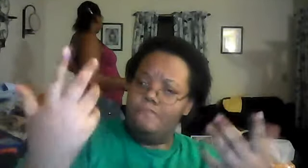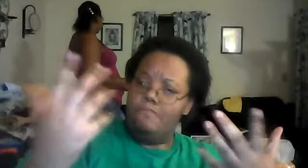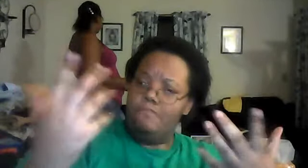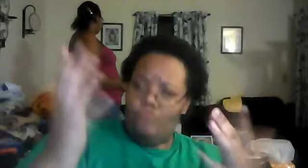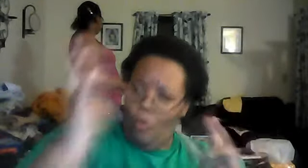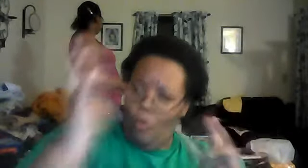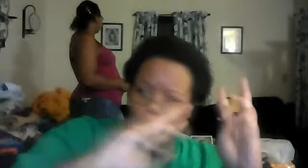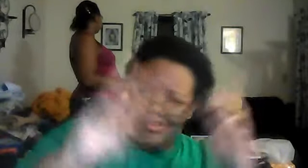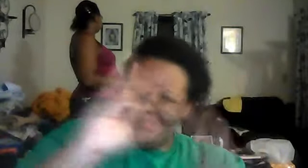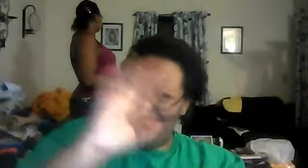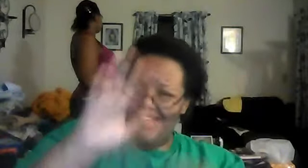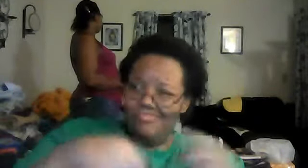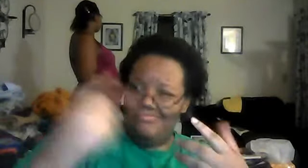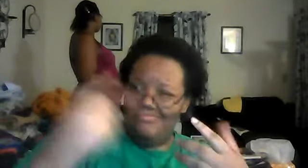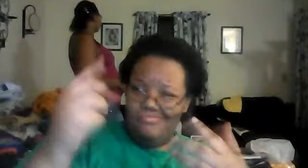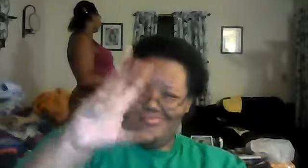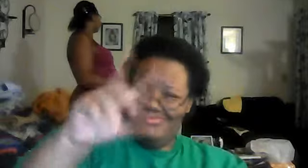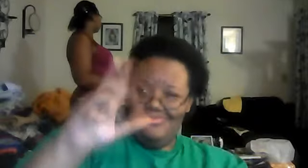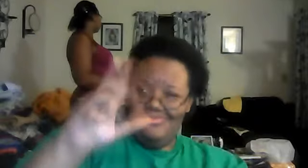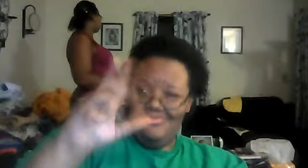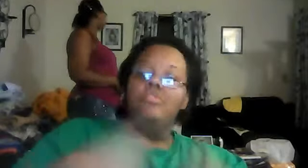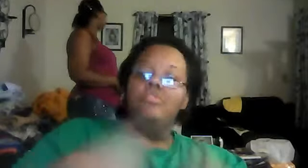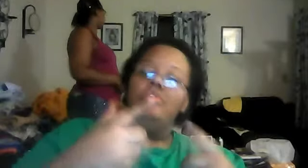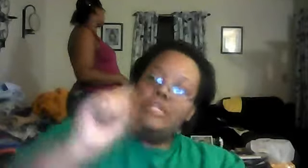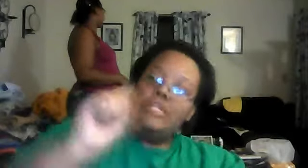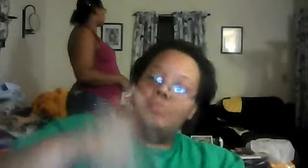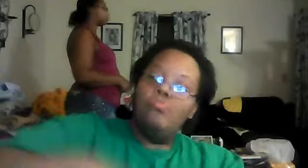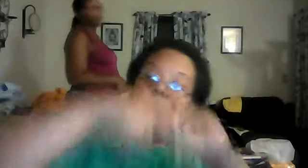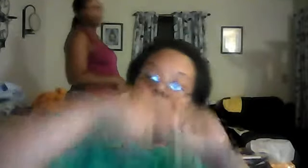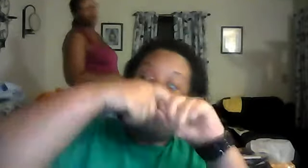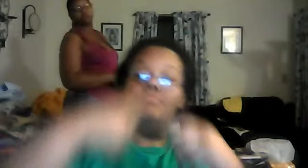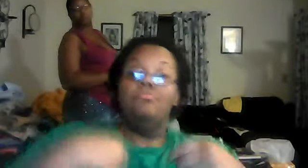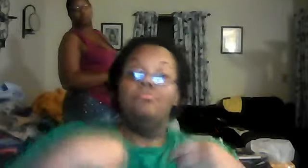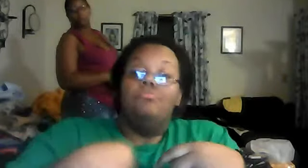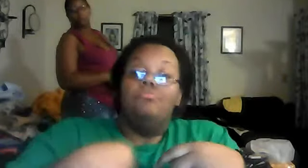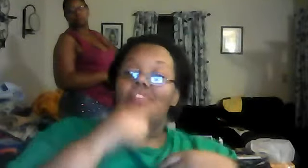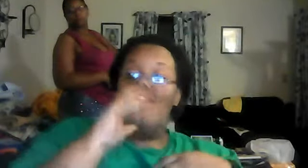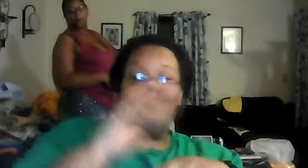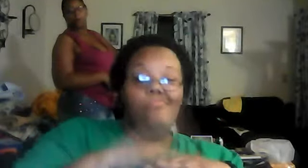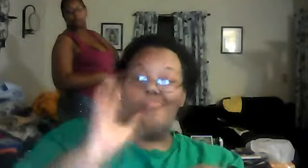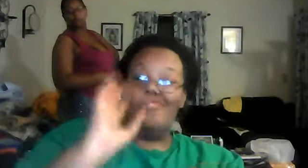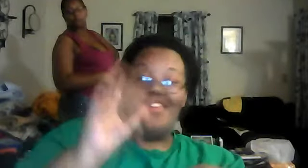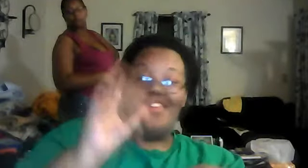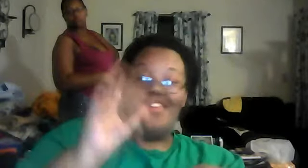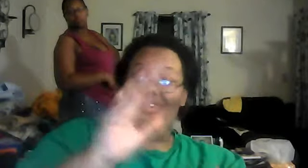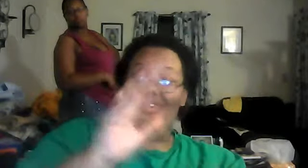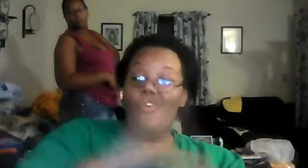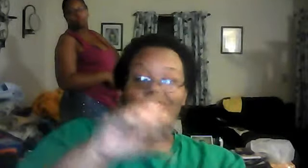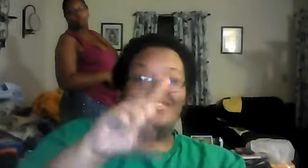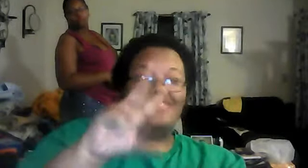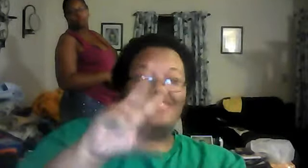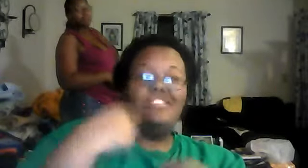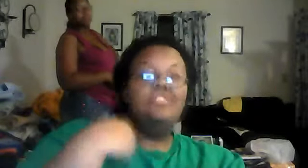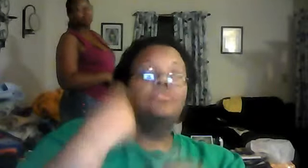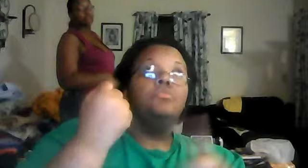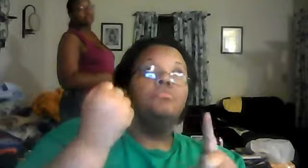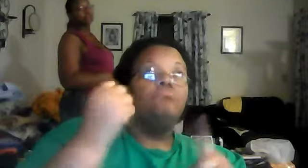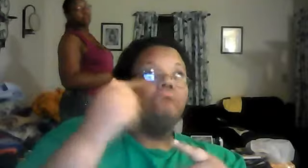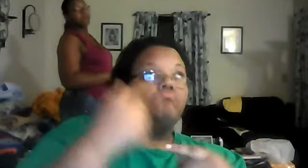coming. I'm all up in the conversation. I'm still in the game. I'm just on the bench. We ain't playing tennis. I don't see